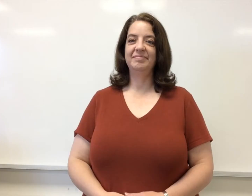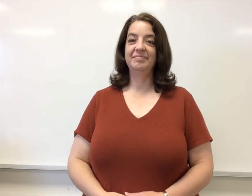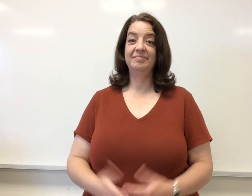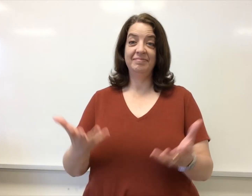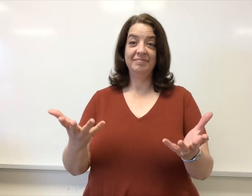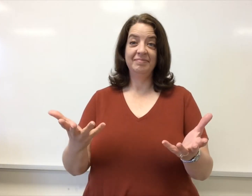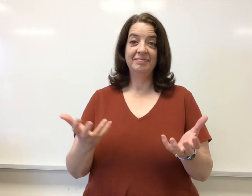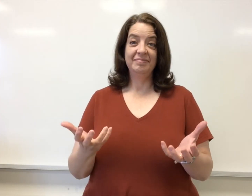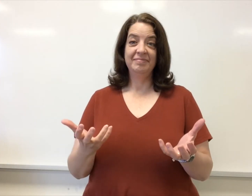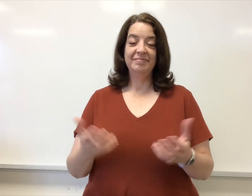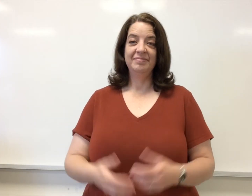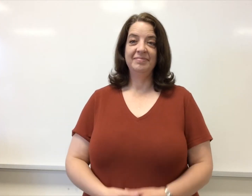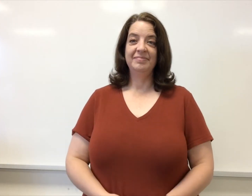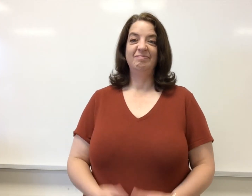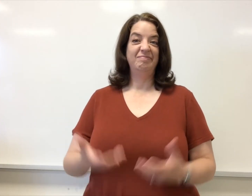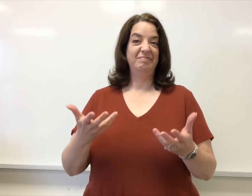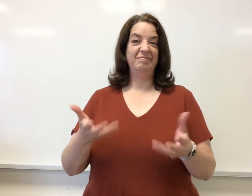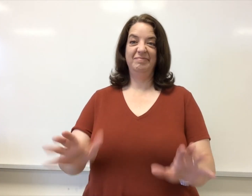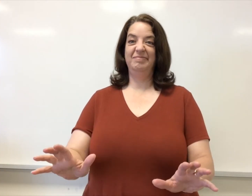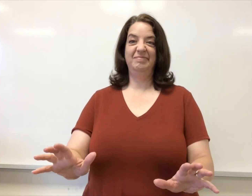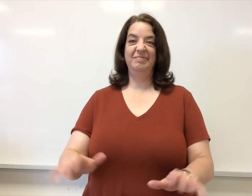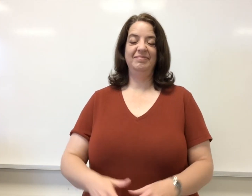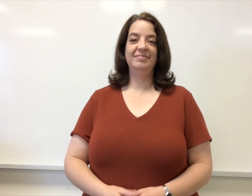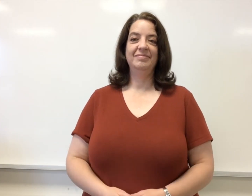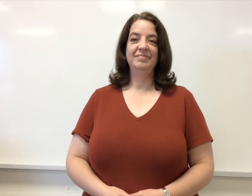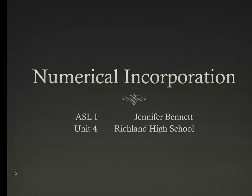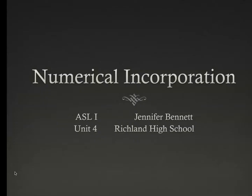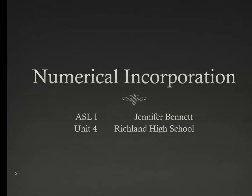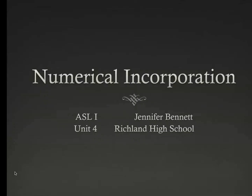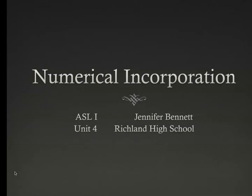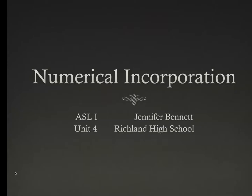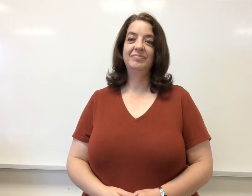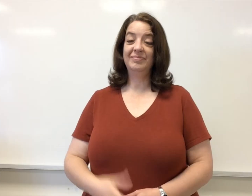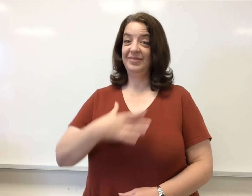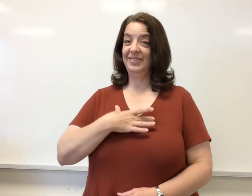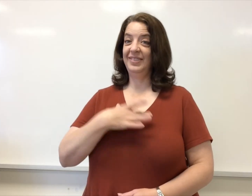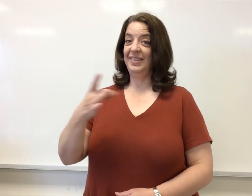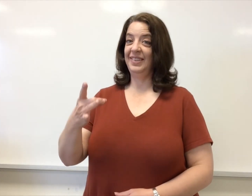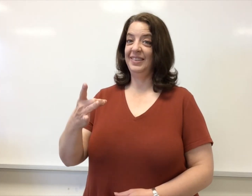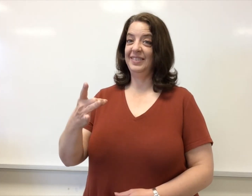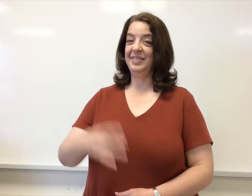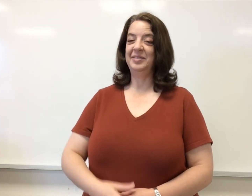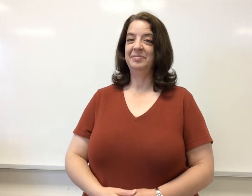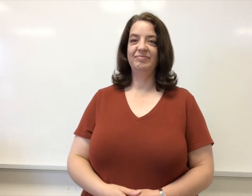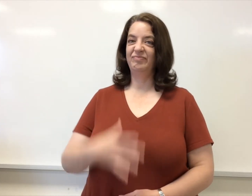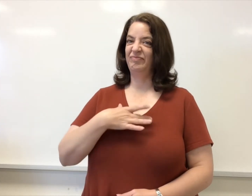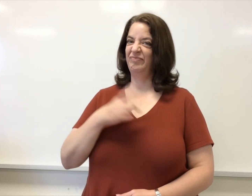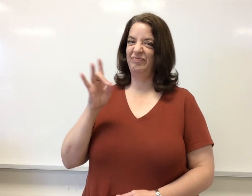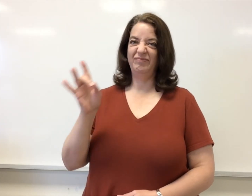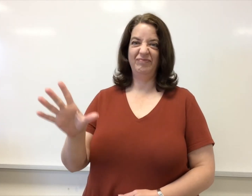or want becomes don't want and goes the opposite direction. Like twists away and becomes don't like.